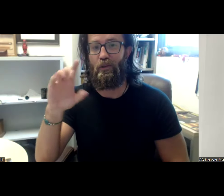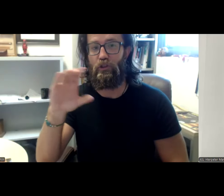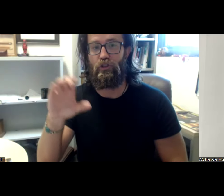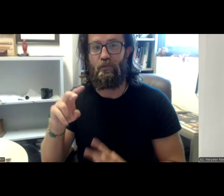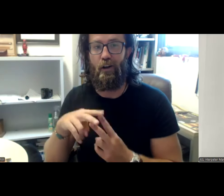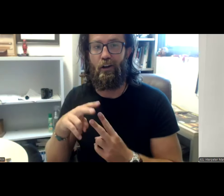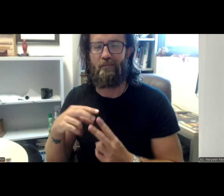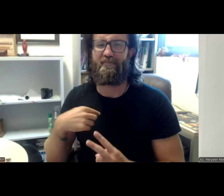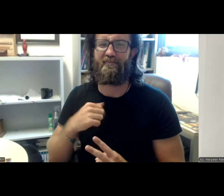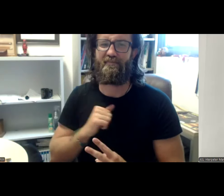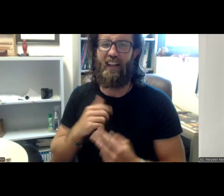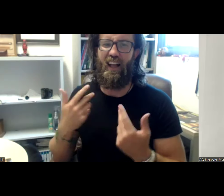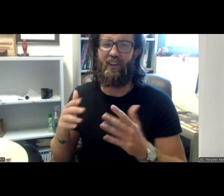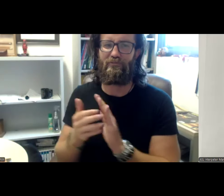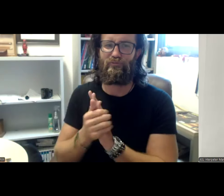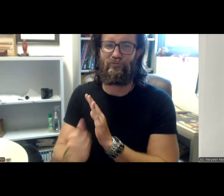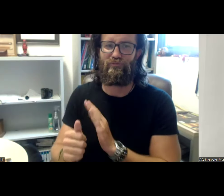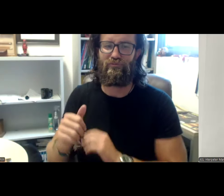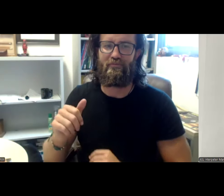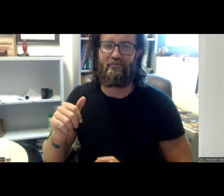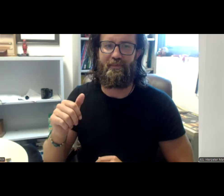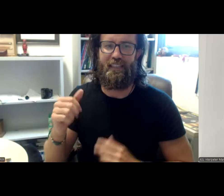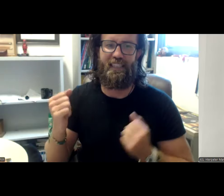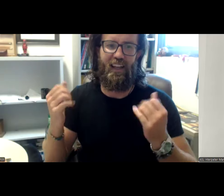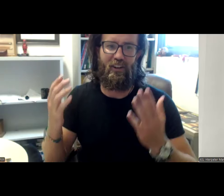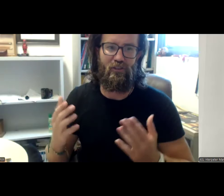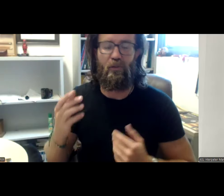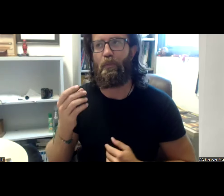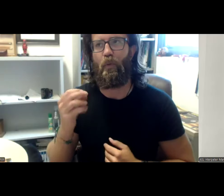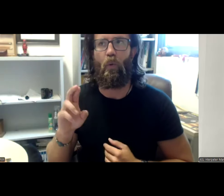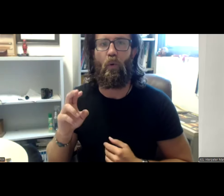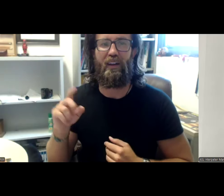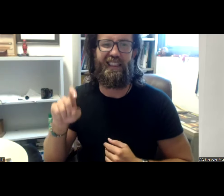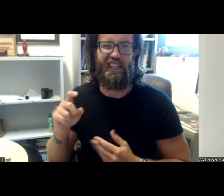self-announce, if you are looking for a Zoom partner. Um,